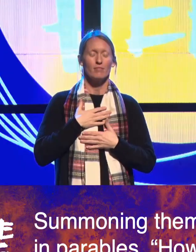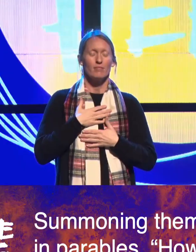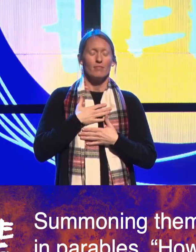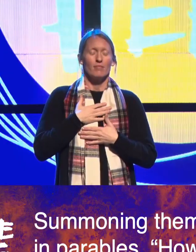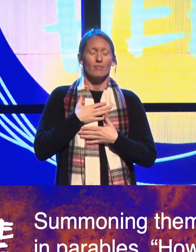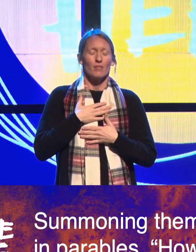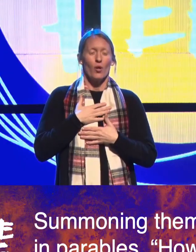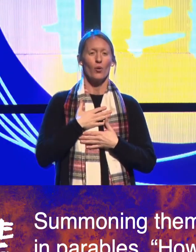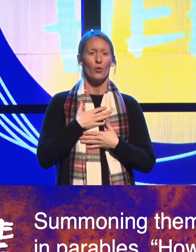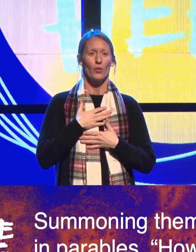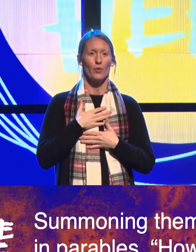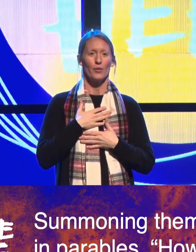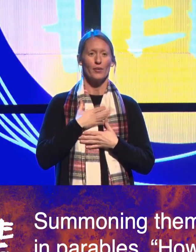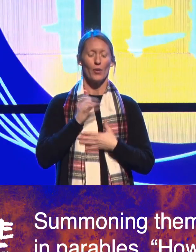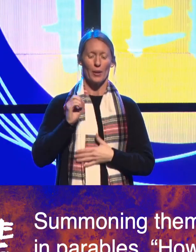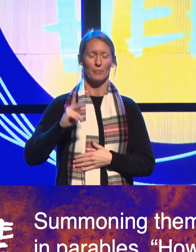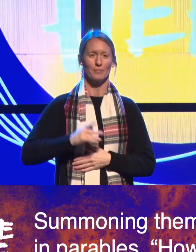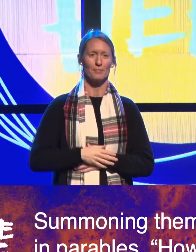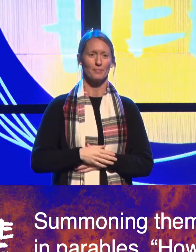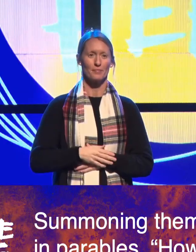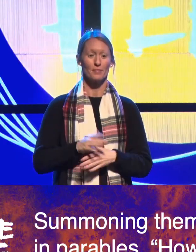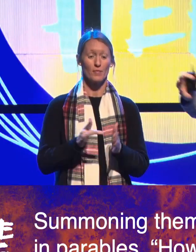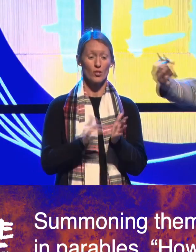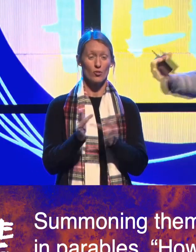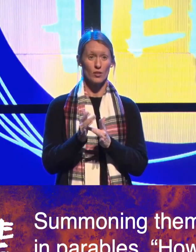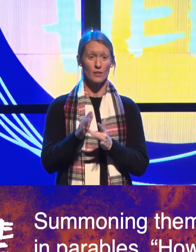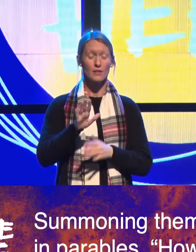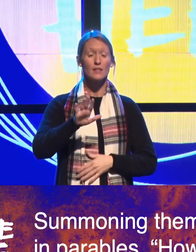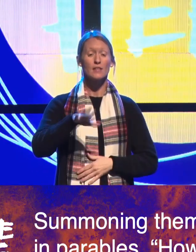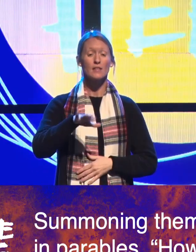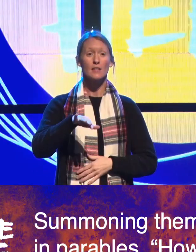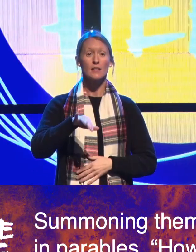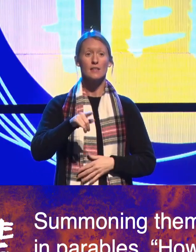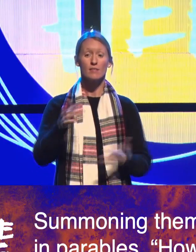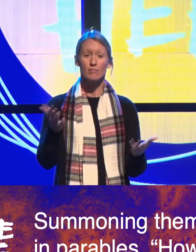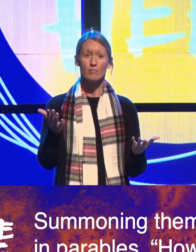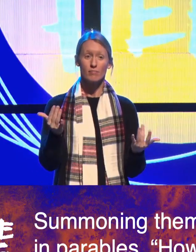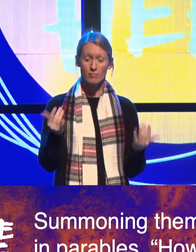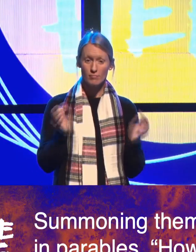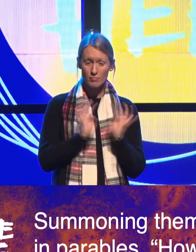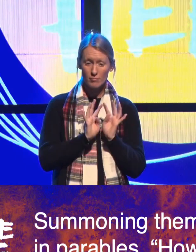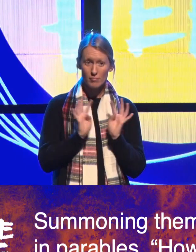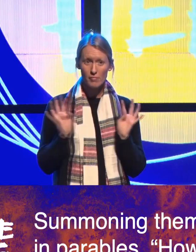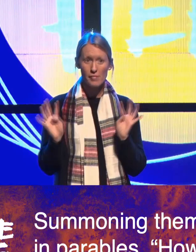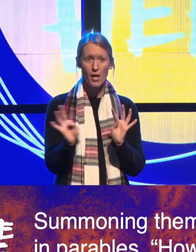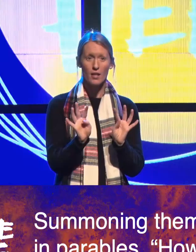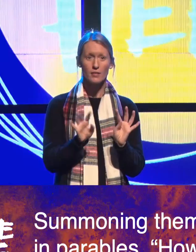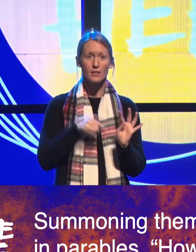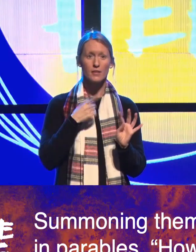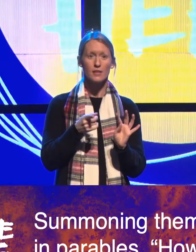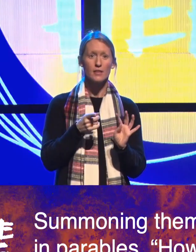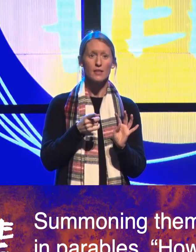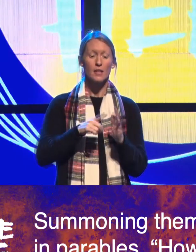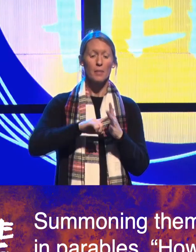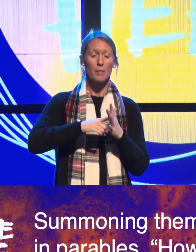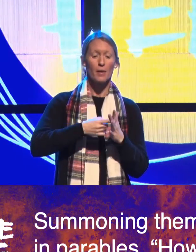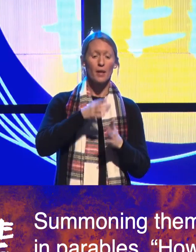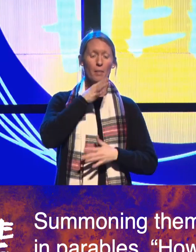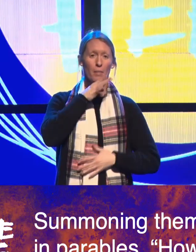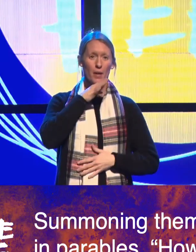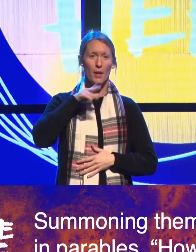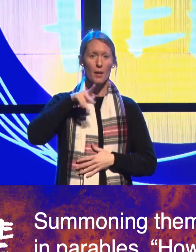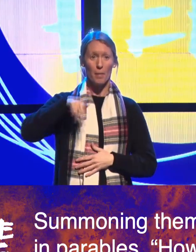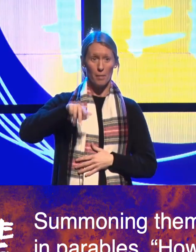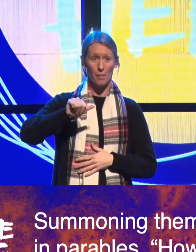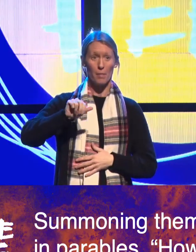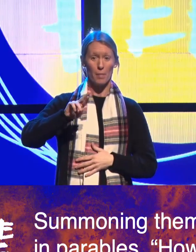Okay. This is what Jesus says. Summoning them together, he began to speak to them in, what's the word?